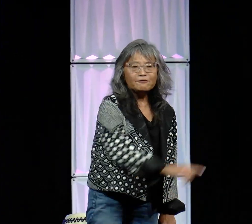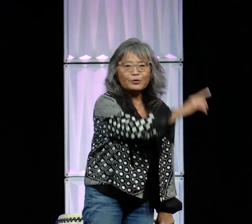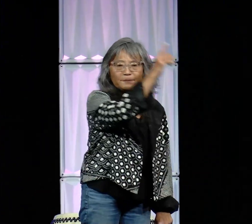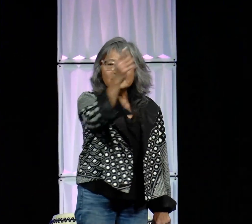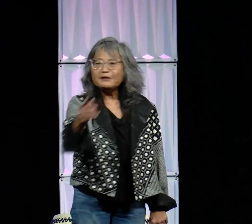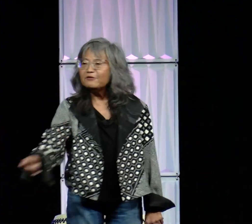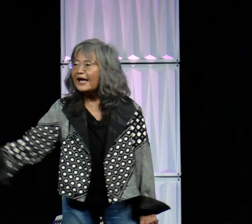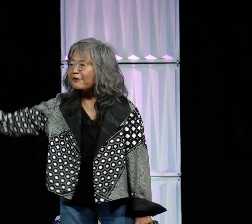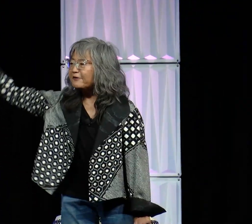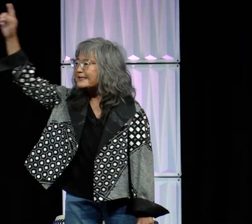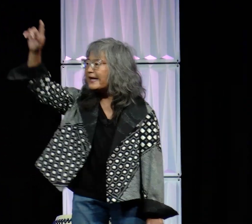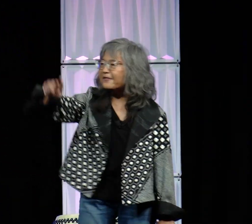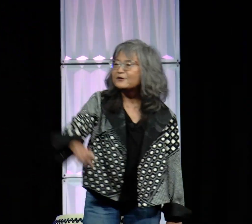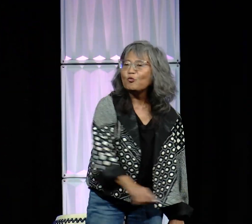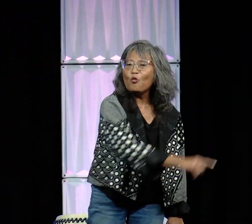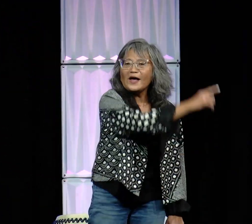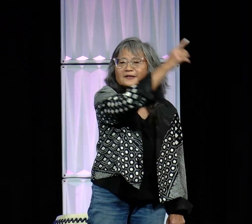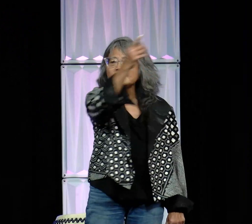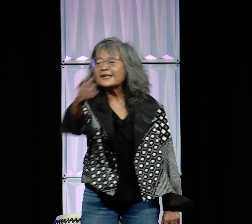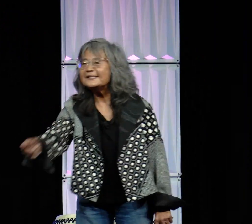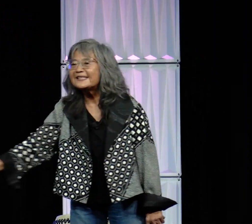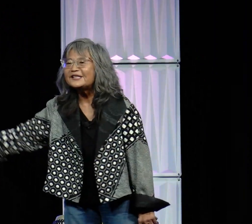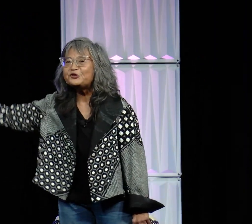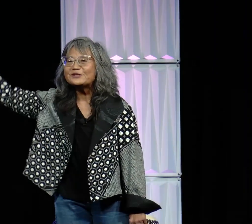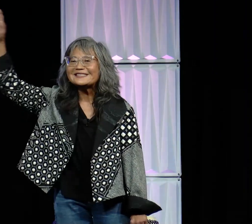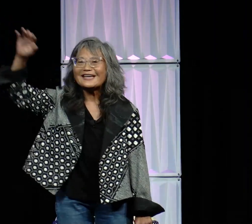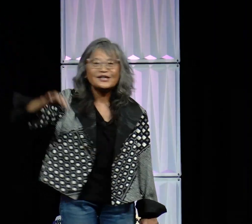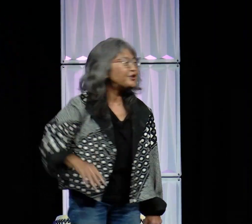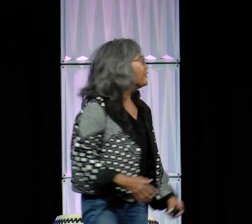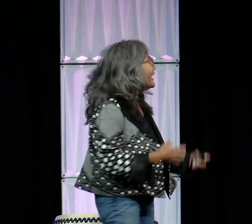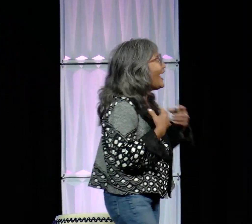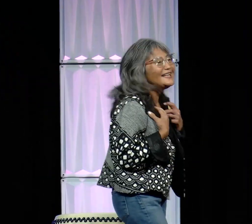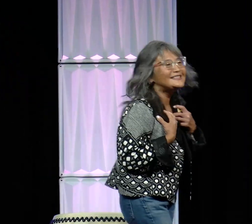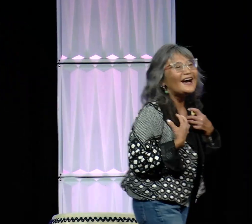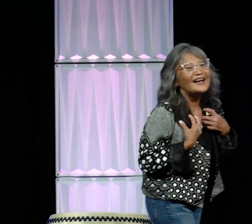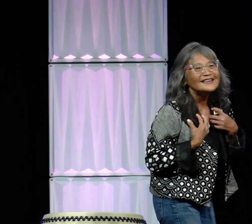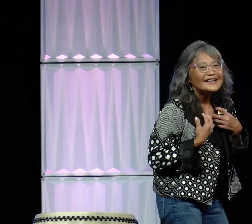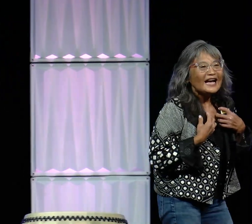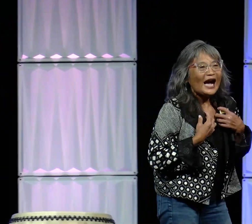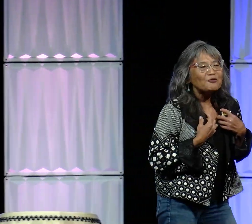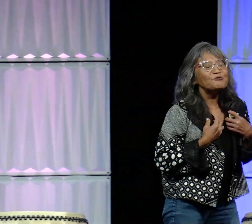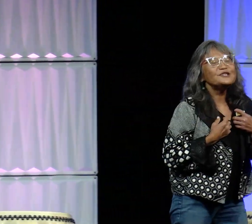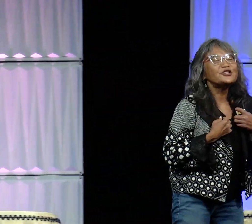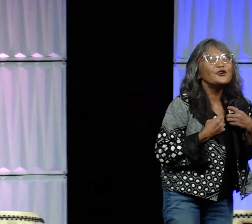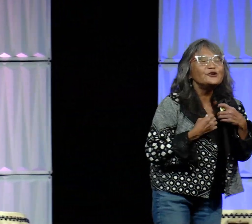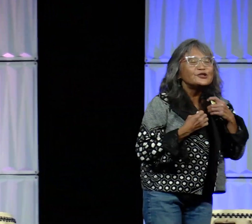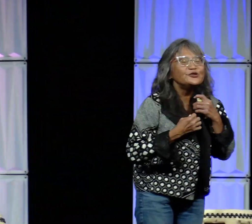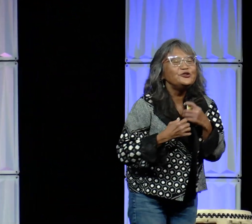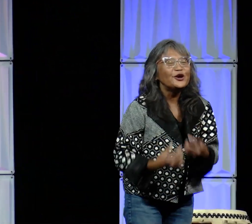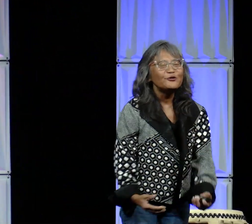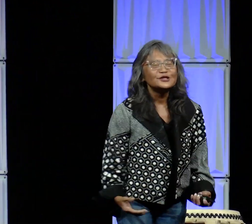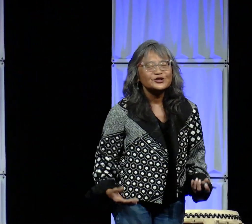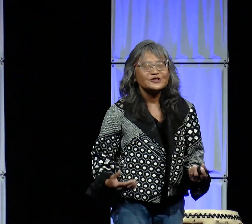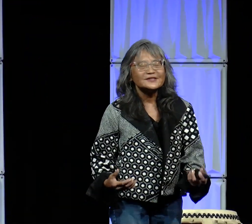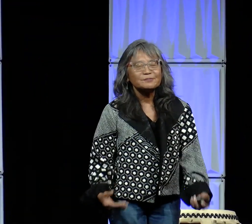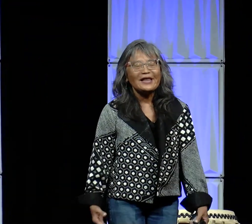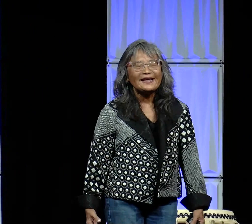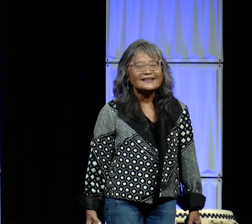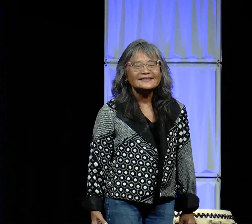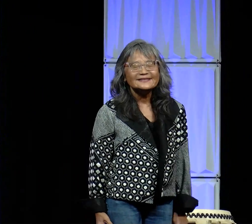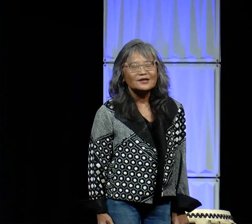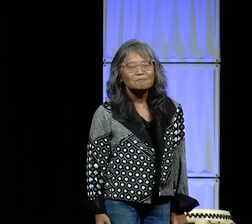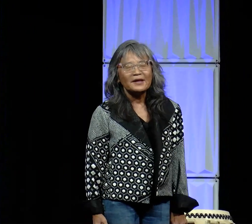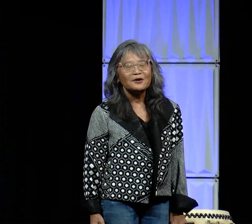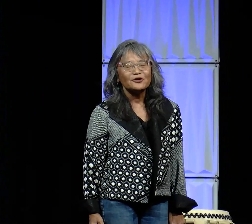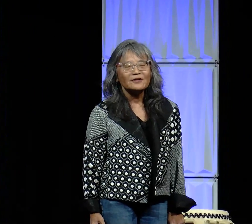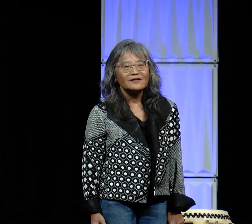That if we believe life and death is one continuous cycle, when I die, I will return to nourish this planet,